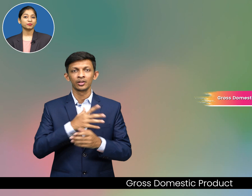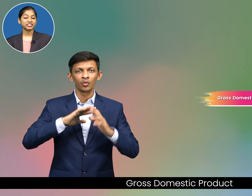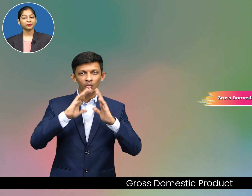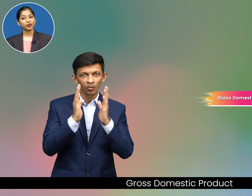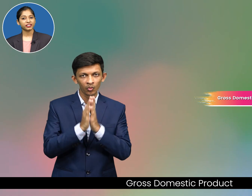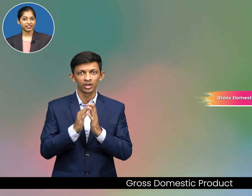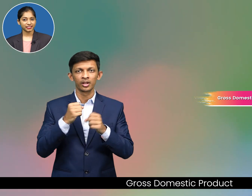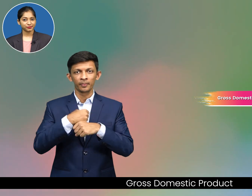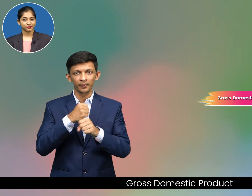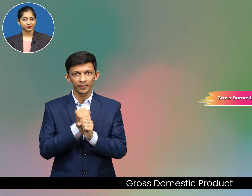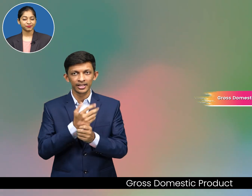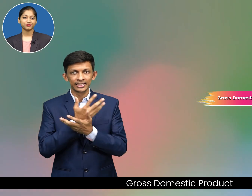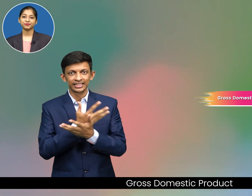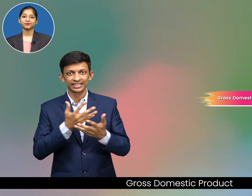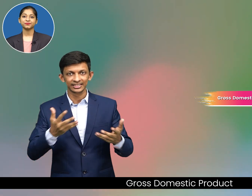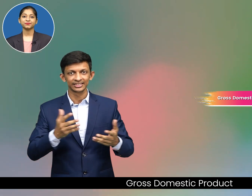Gross domestic product: